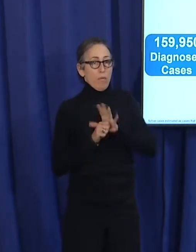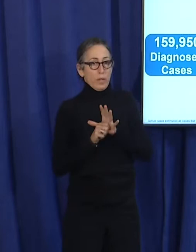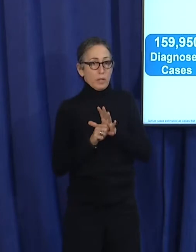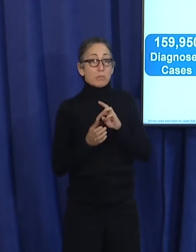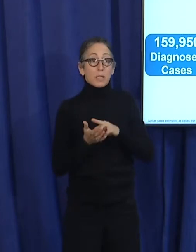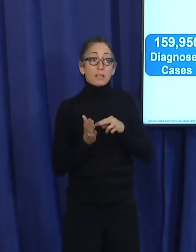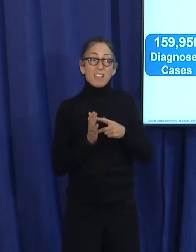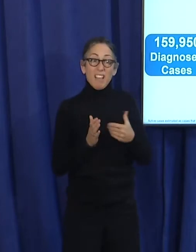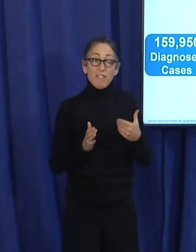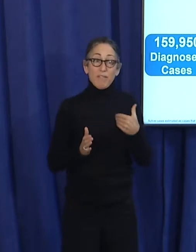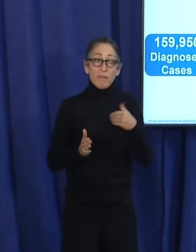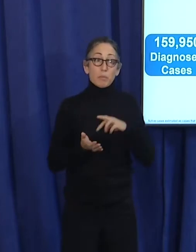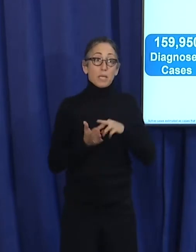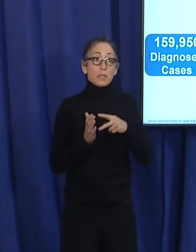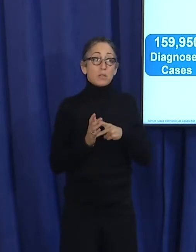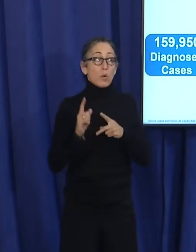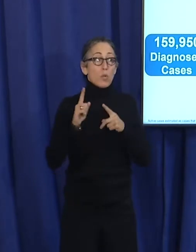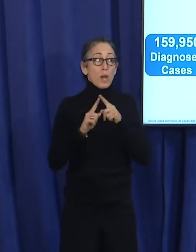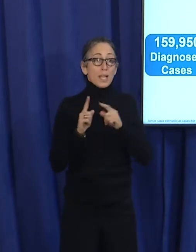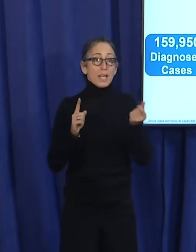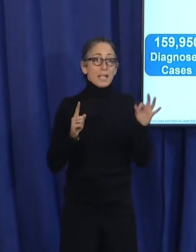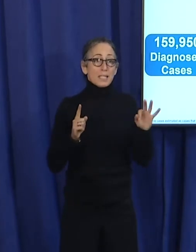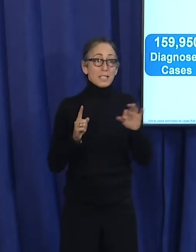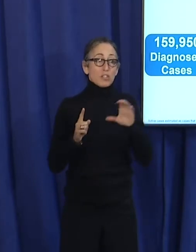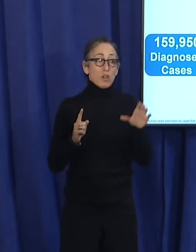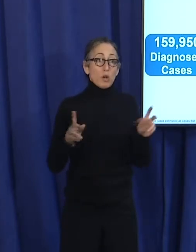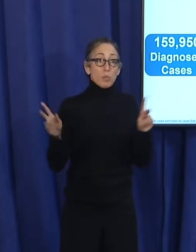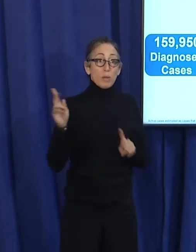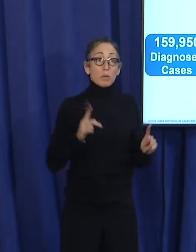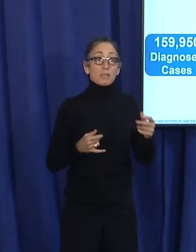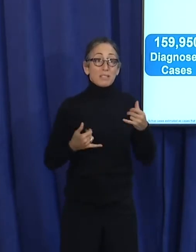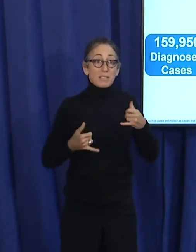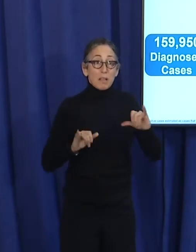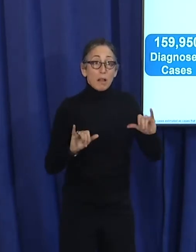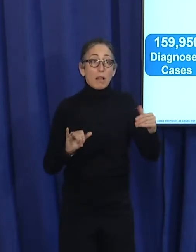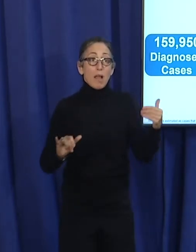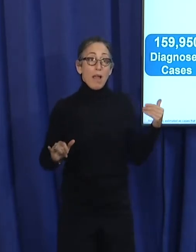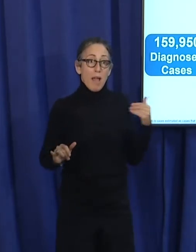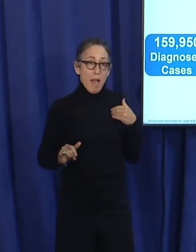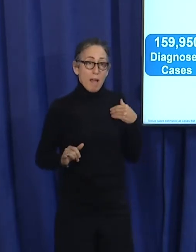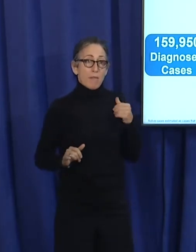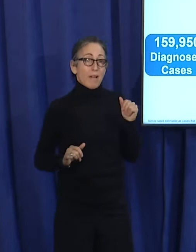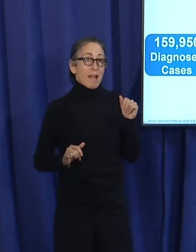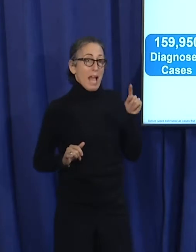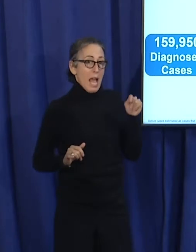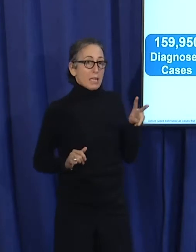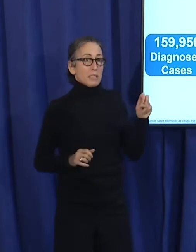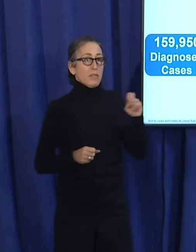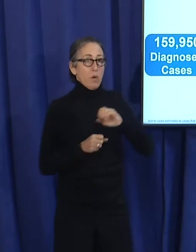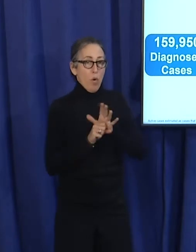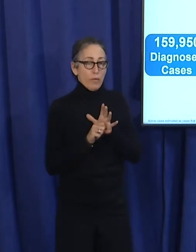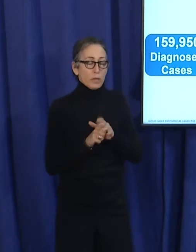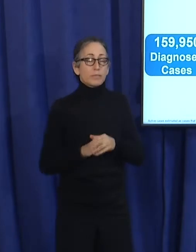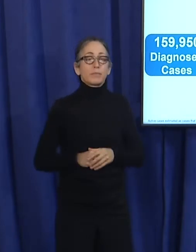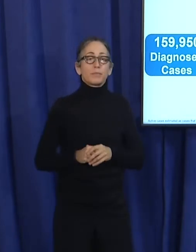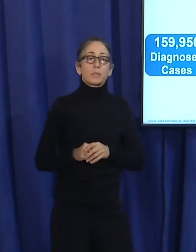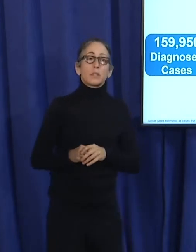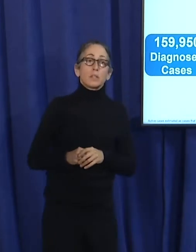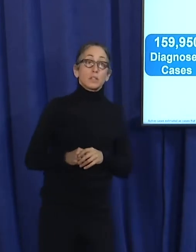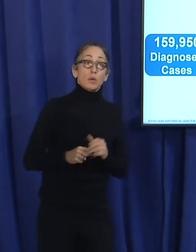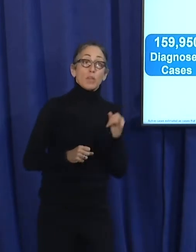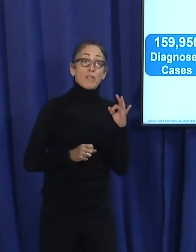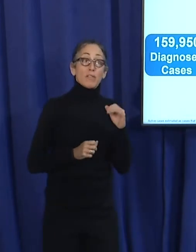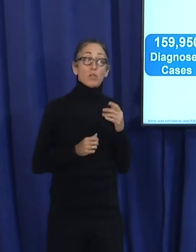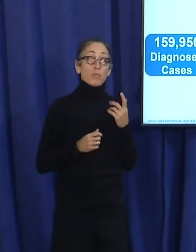means as many as 1 in 19 Chicagoans still has active COVID right now. If you've been following along, that's a